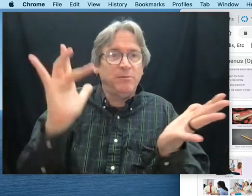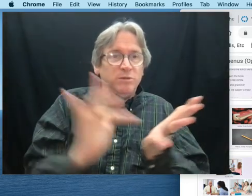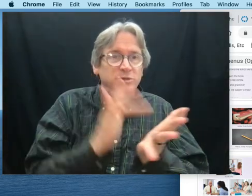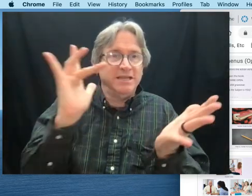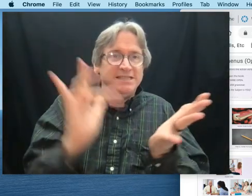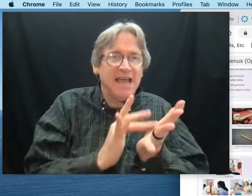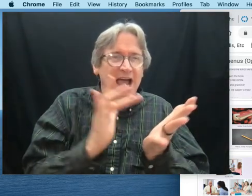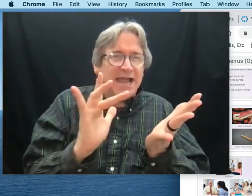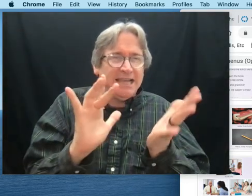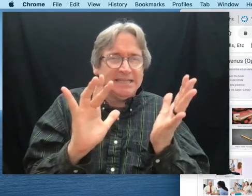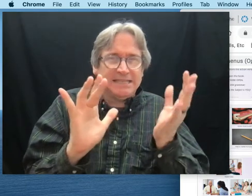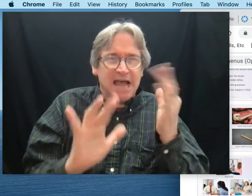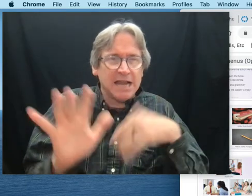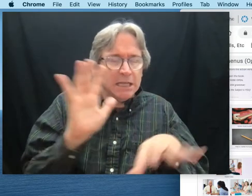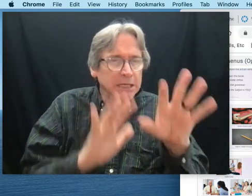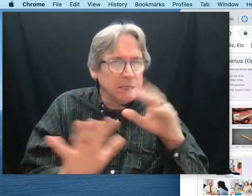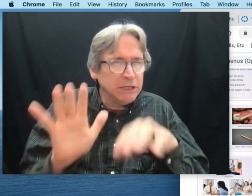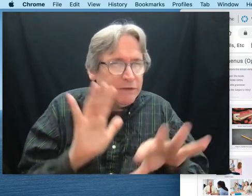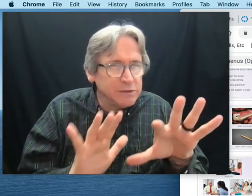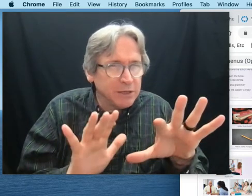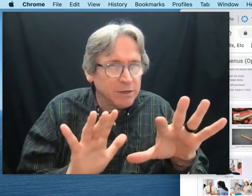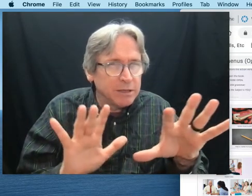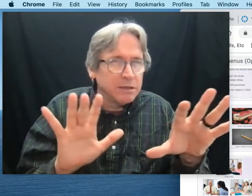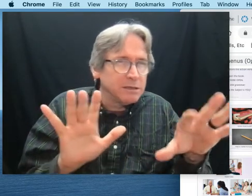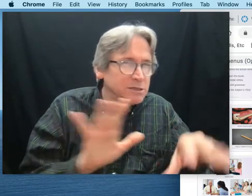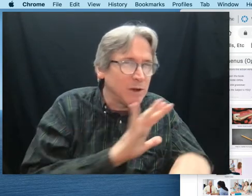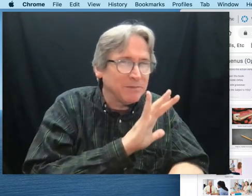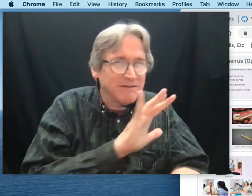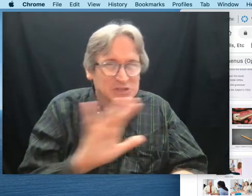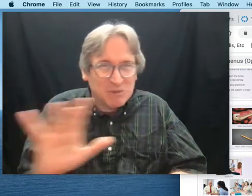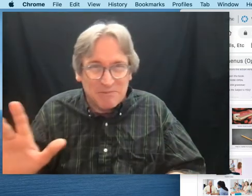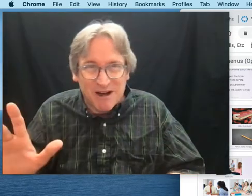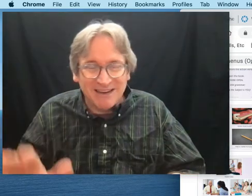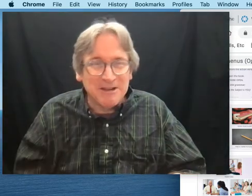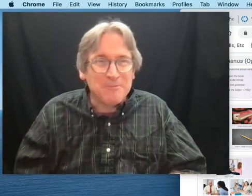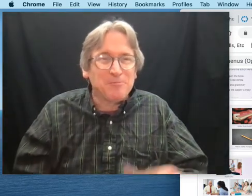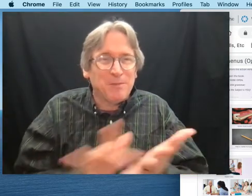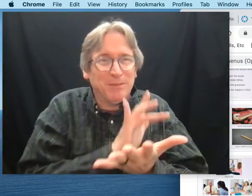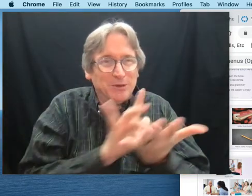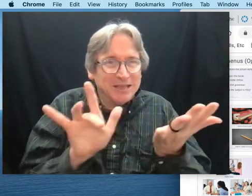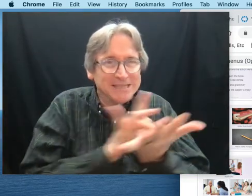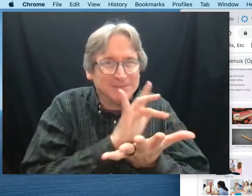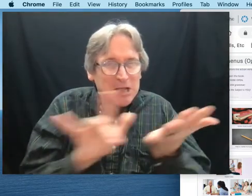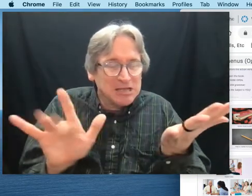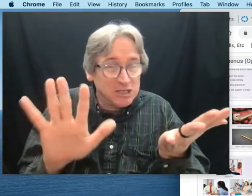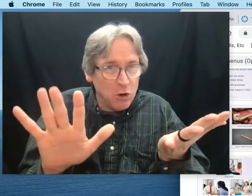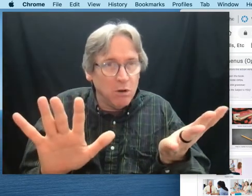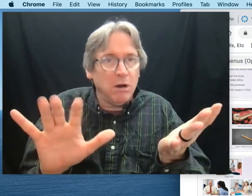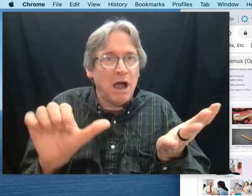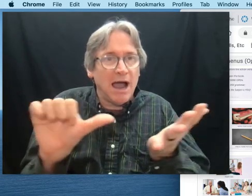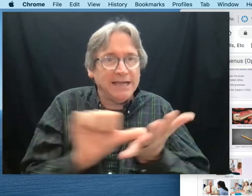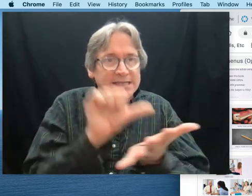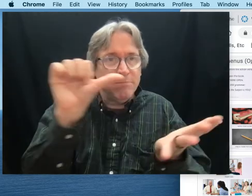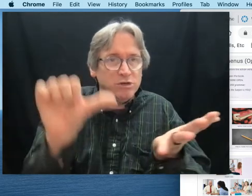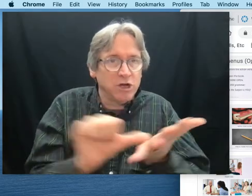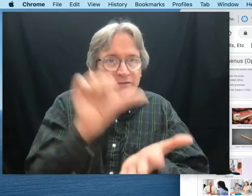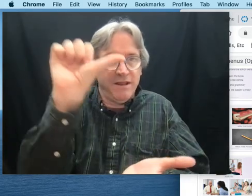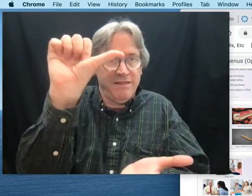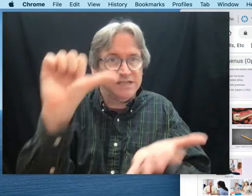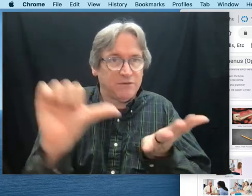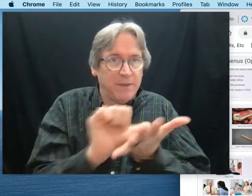sometimes people will do this. It's gotten a little confusing with swipe left, swipe right, people doing this. So I see